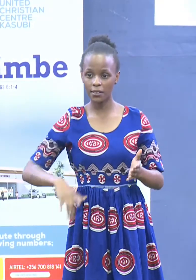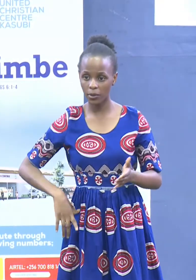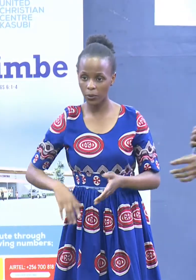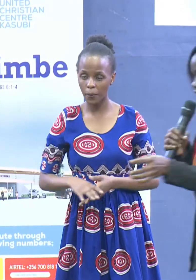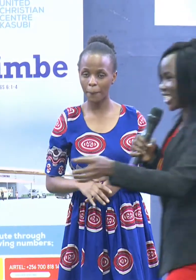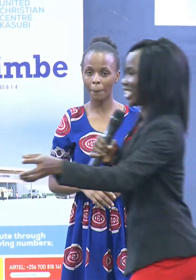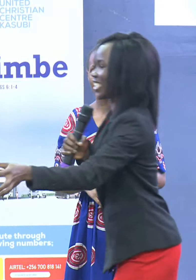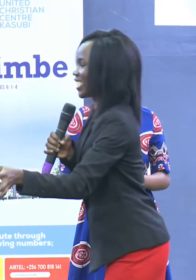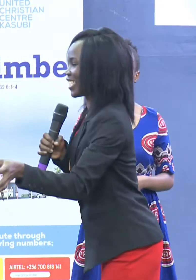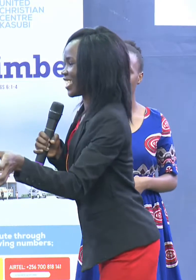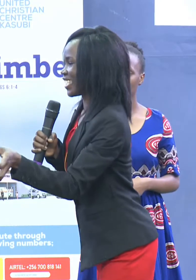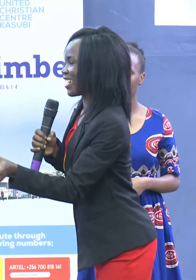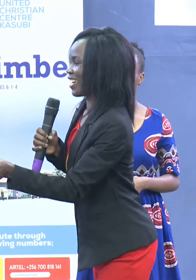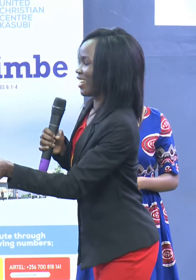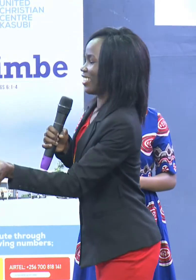Praise the Lord.